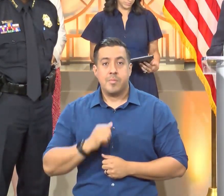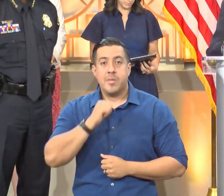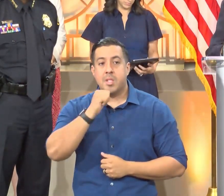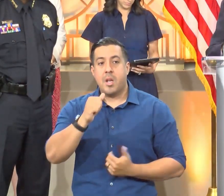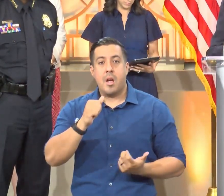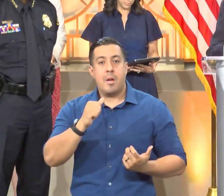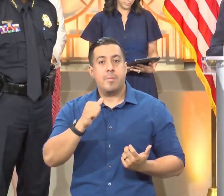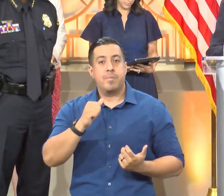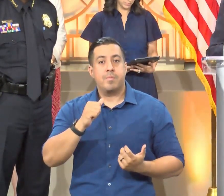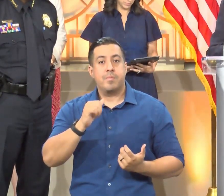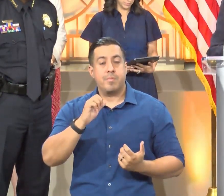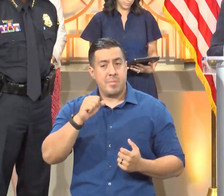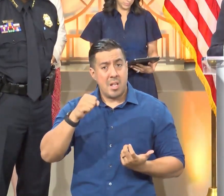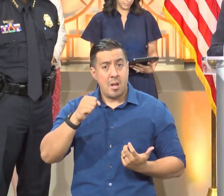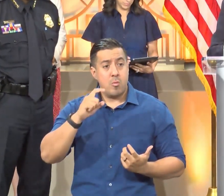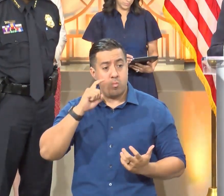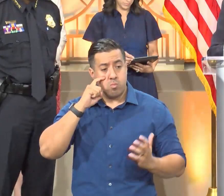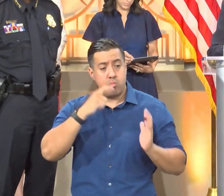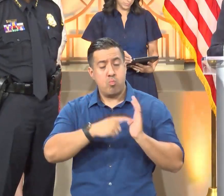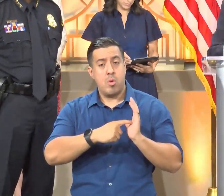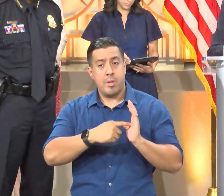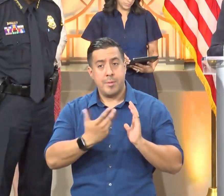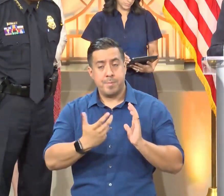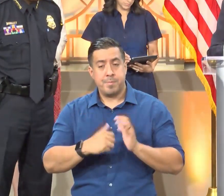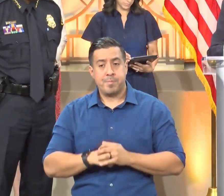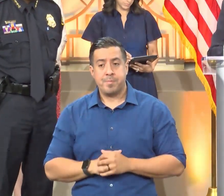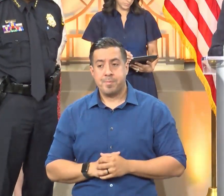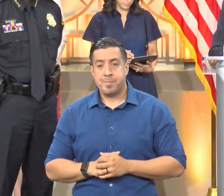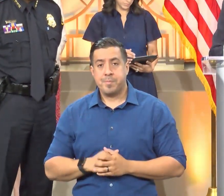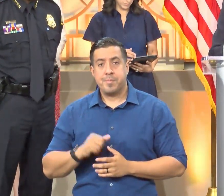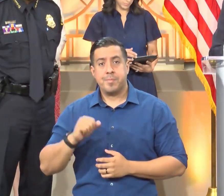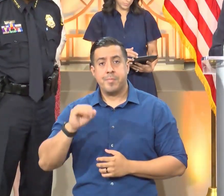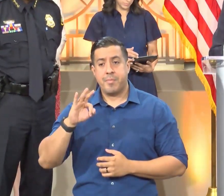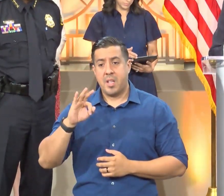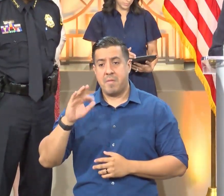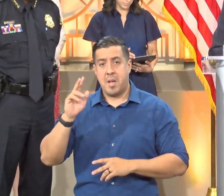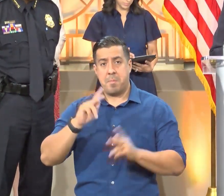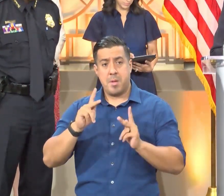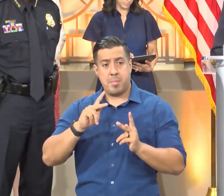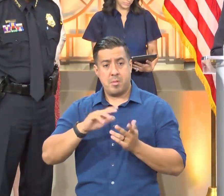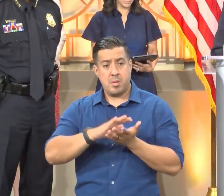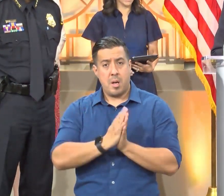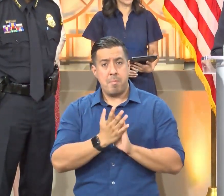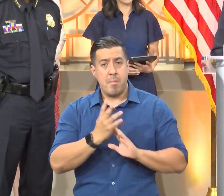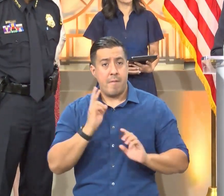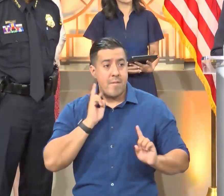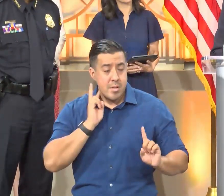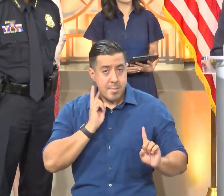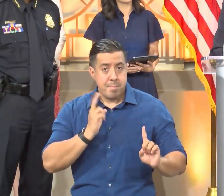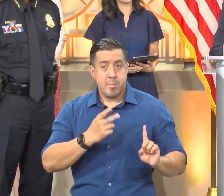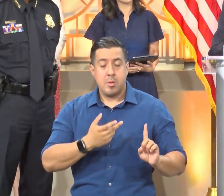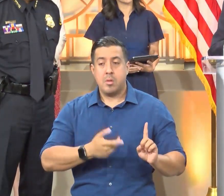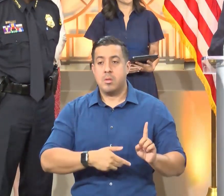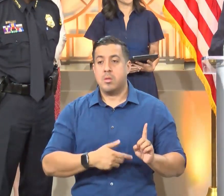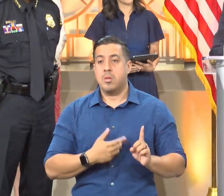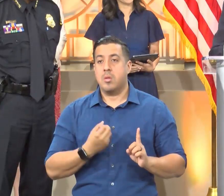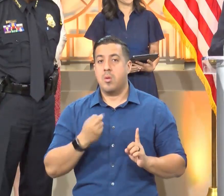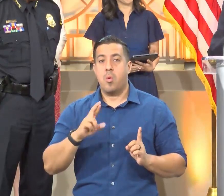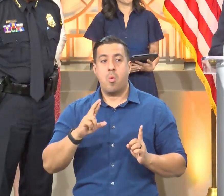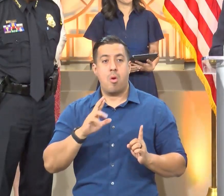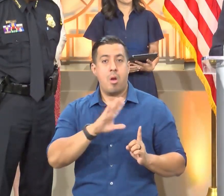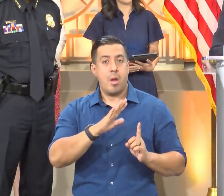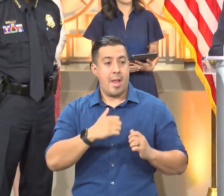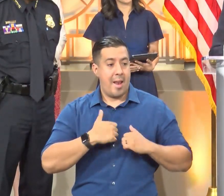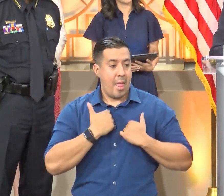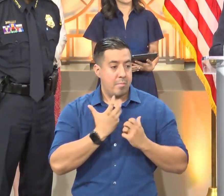it's recognizing that when people are victimized, and certainly when lives